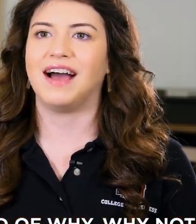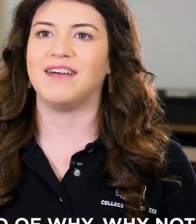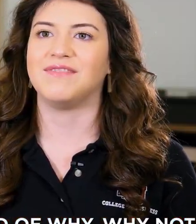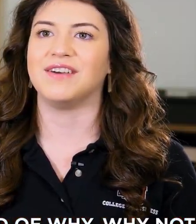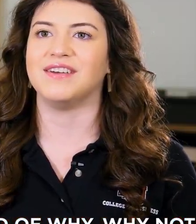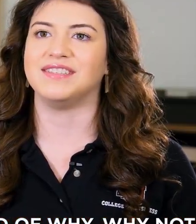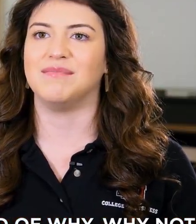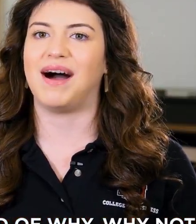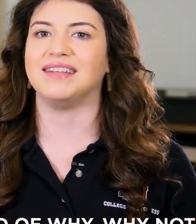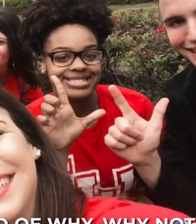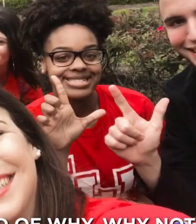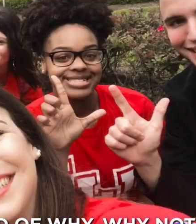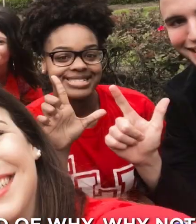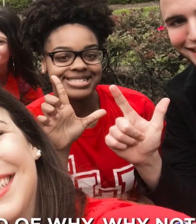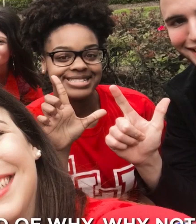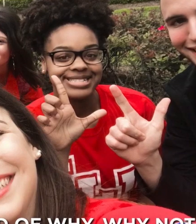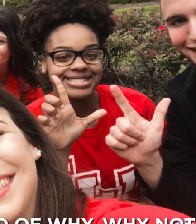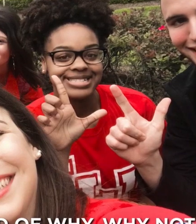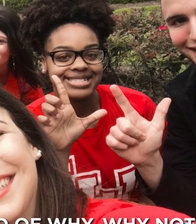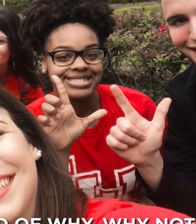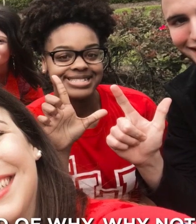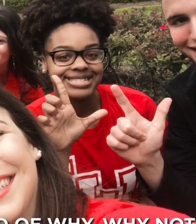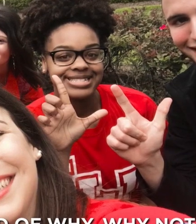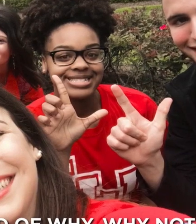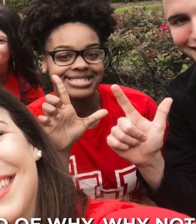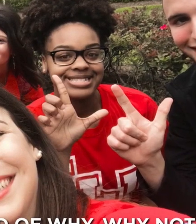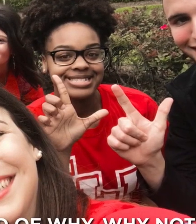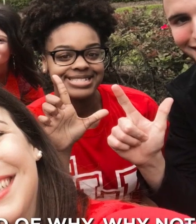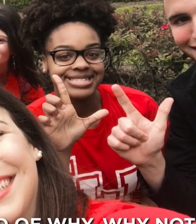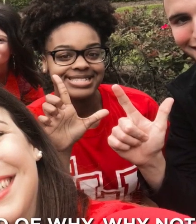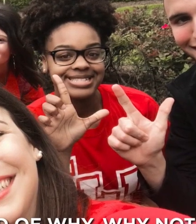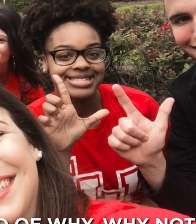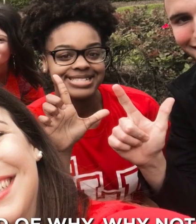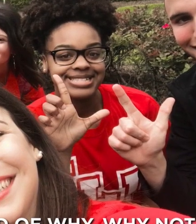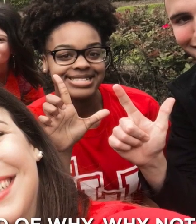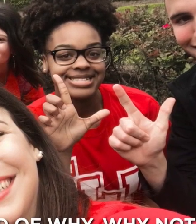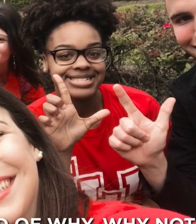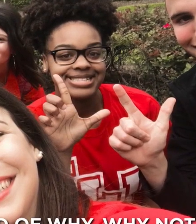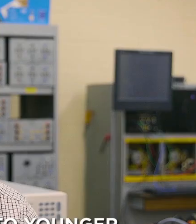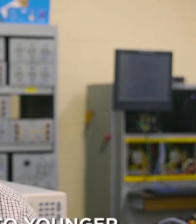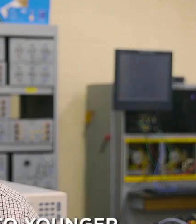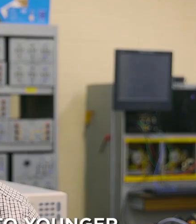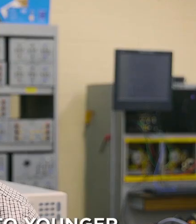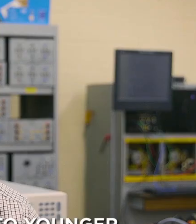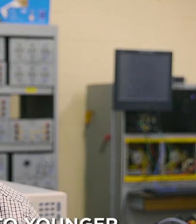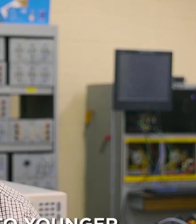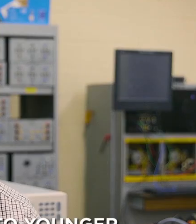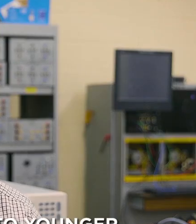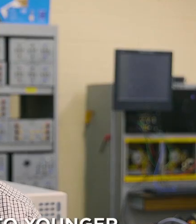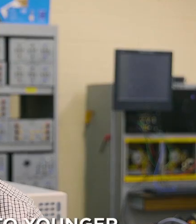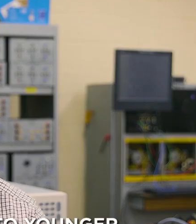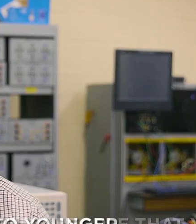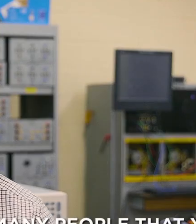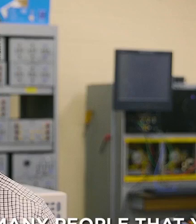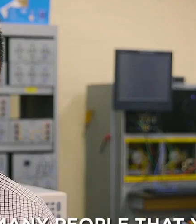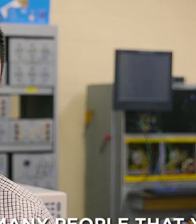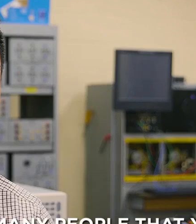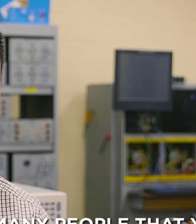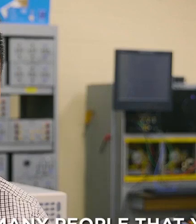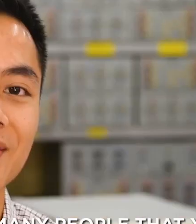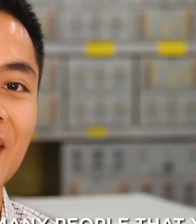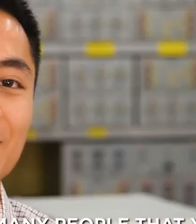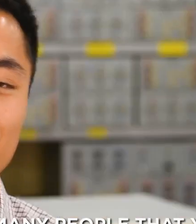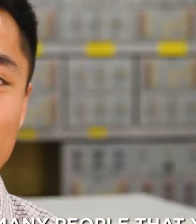not? I feel is the mindset that being a Cardinal develops. My advice to younger students, I guess, would